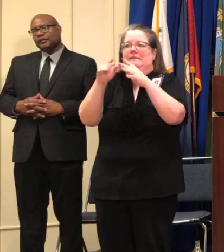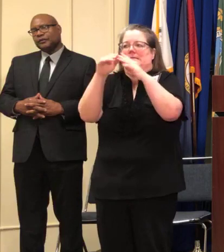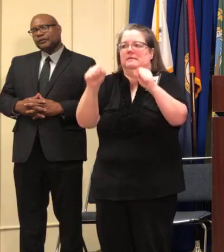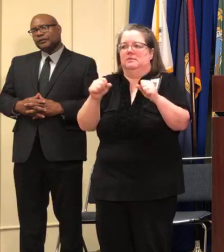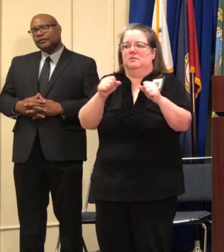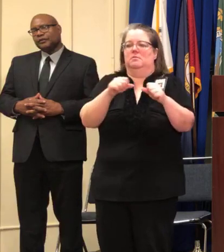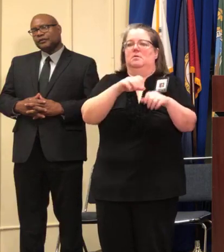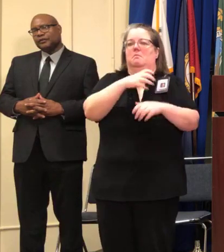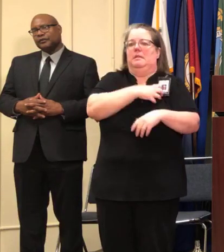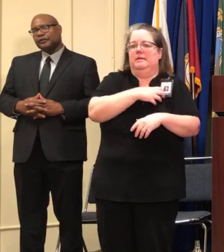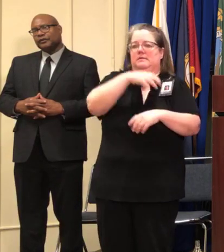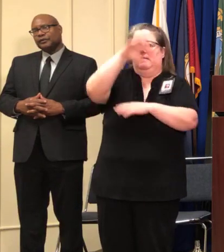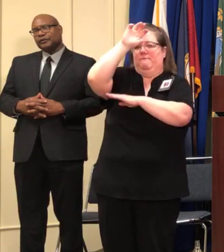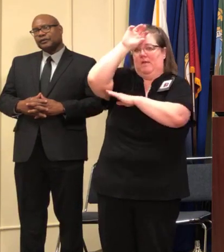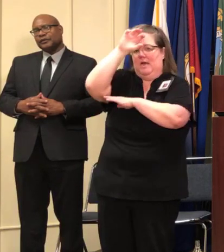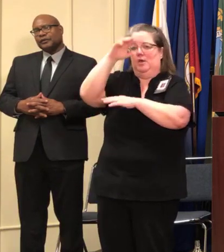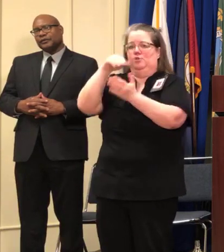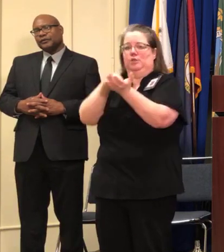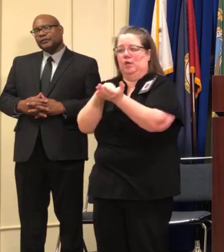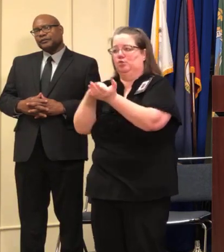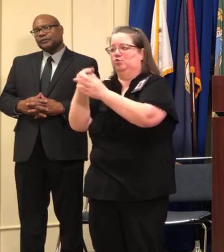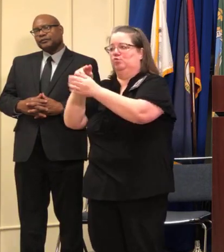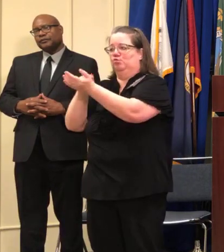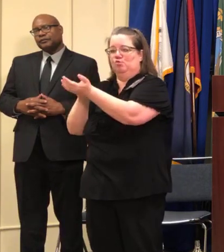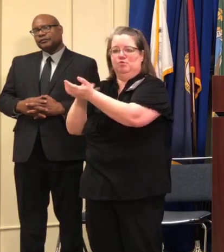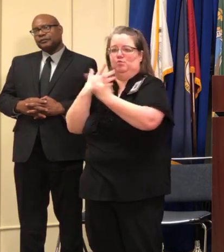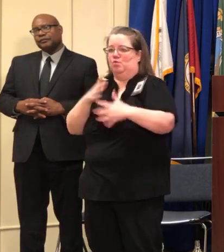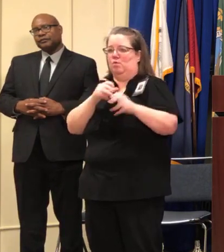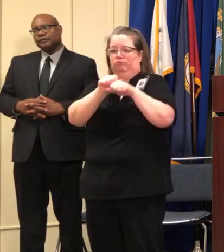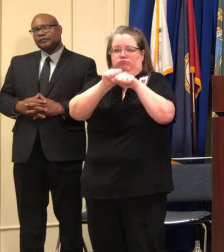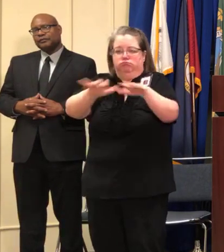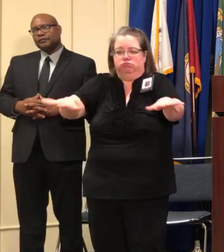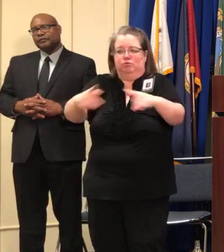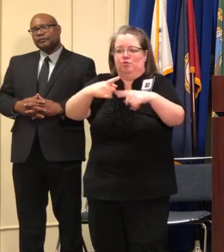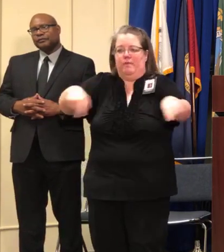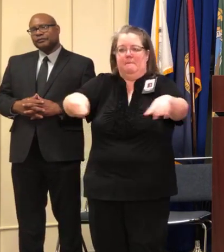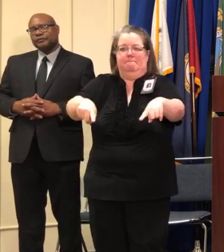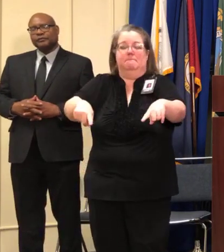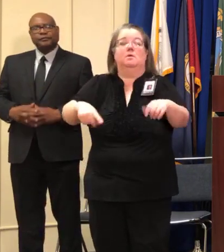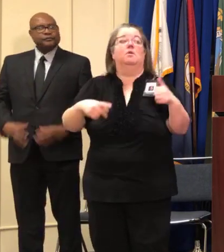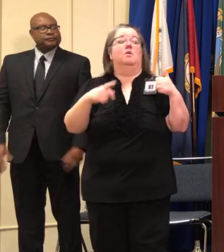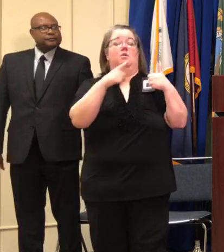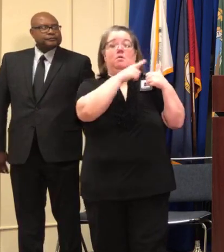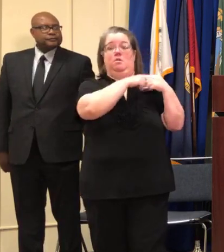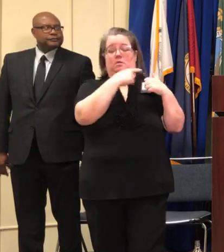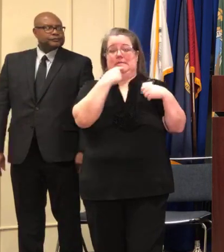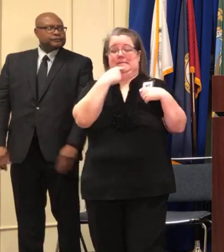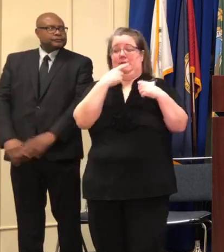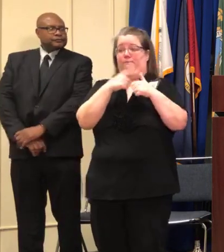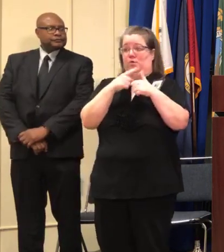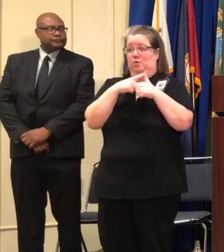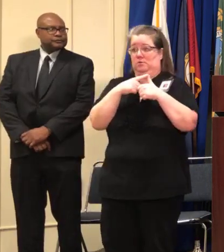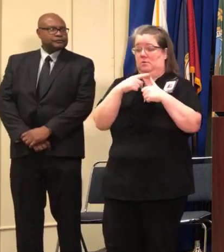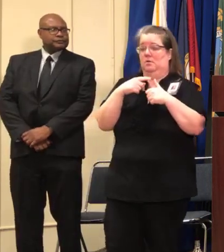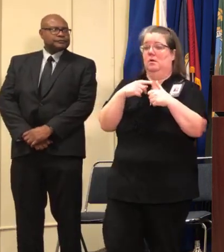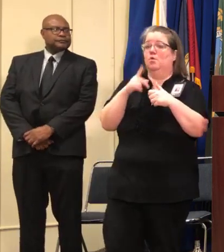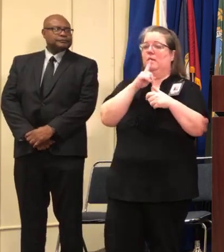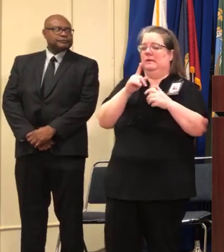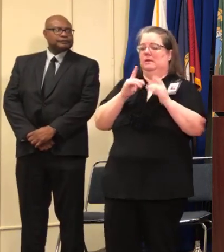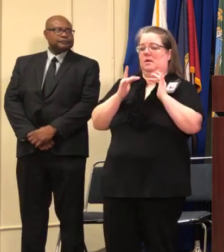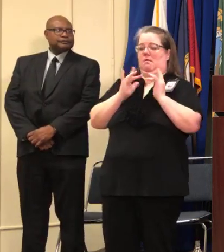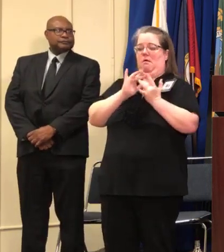fire, nurses, doctors, that we don't need to get infected? So a couple things. One, and David mentioned it earlier, around our